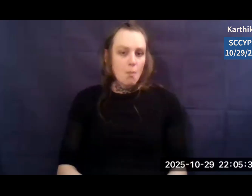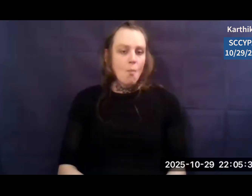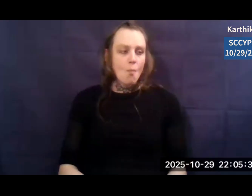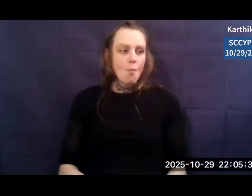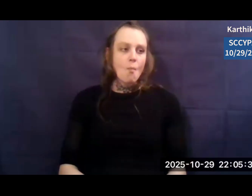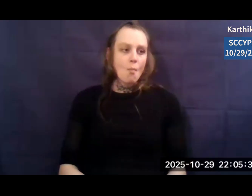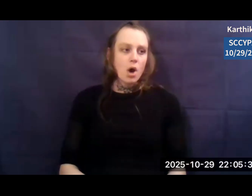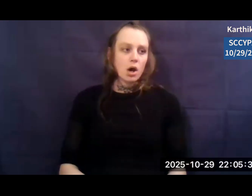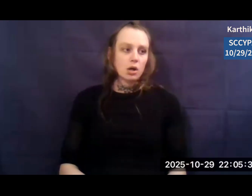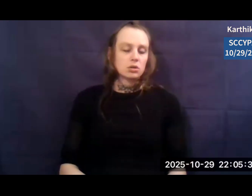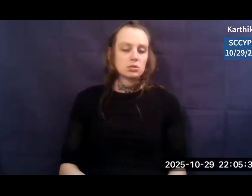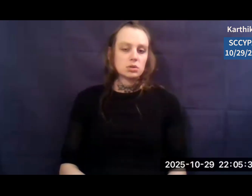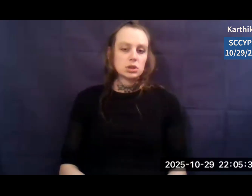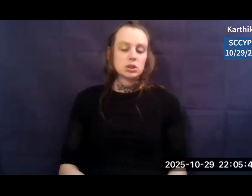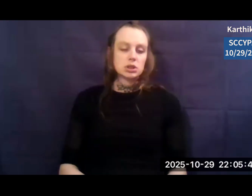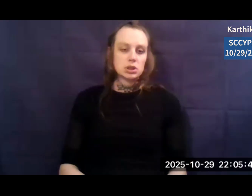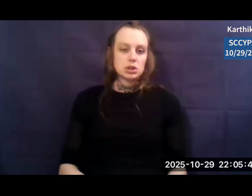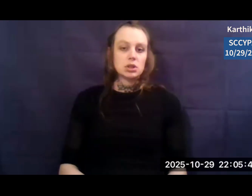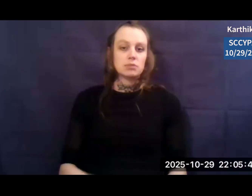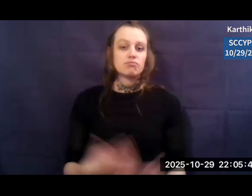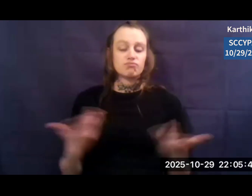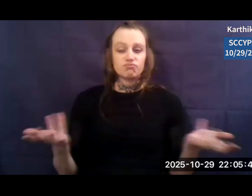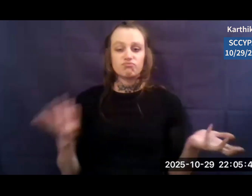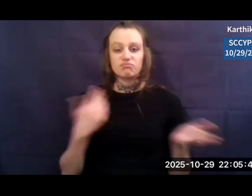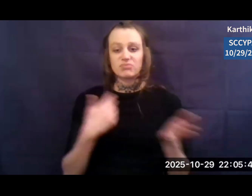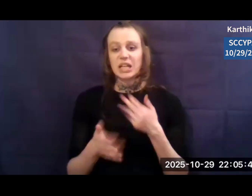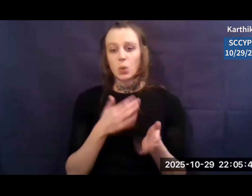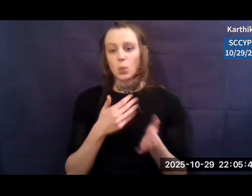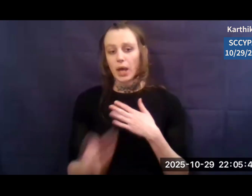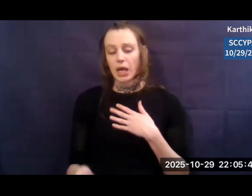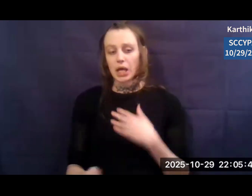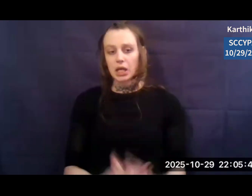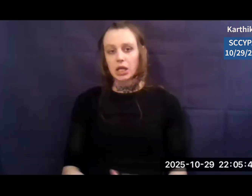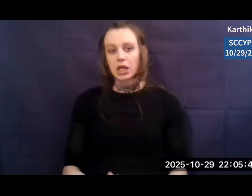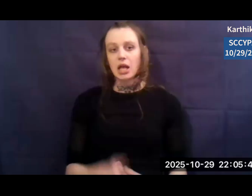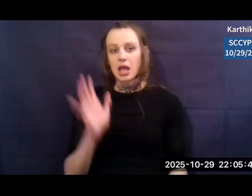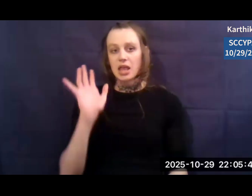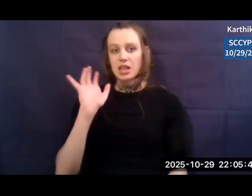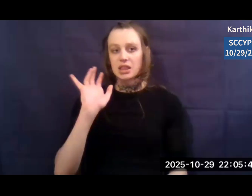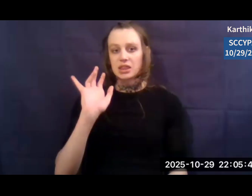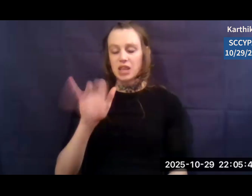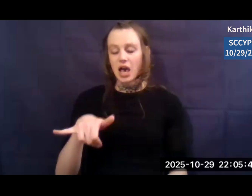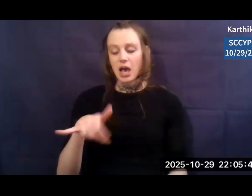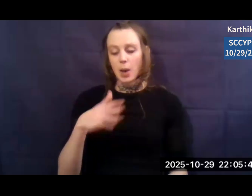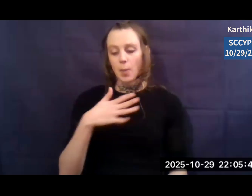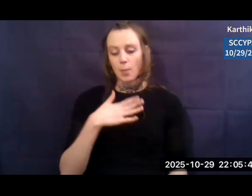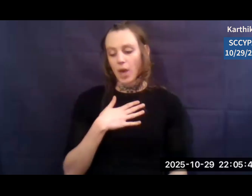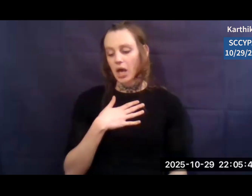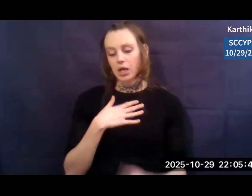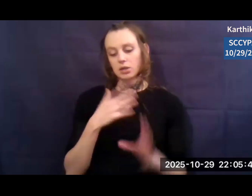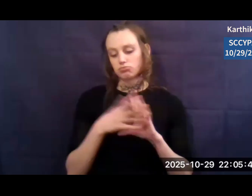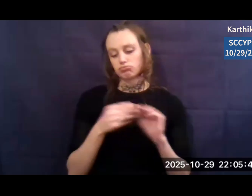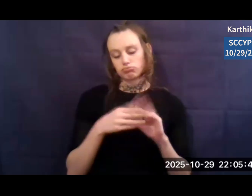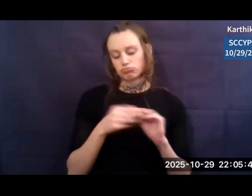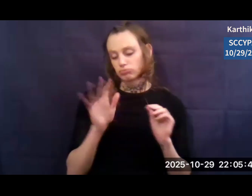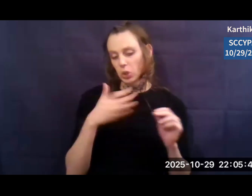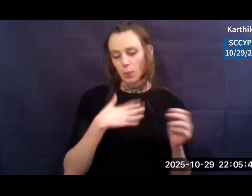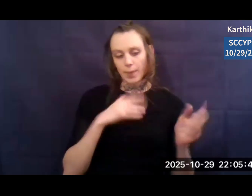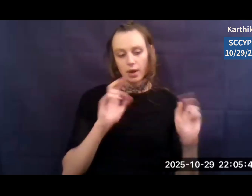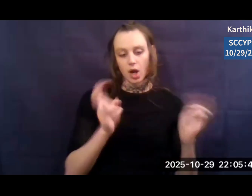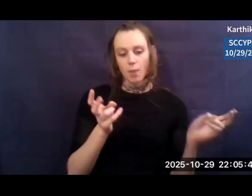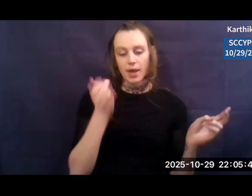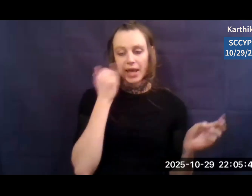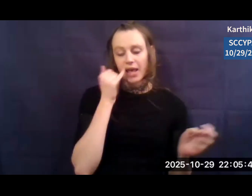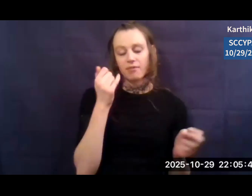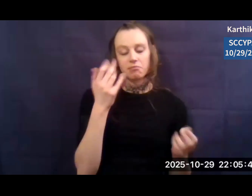So, anyway, that's what I have for the topic. So, if anyone wants to talk about acceptance